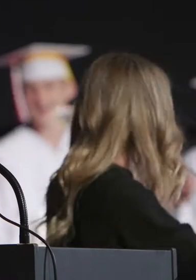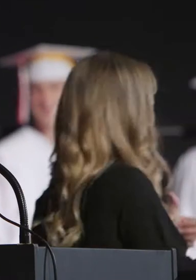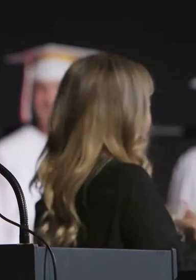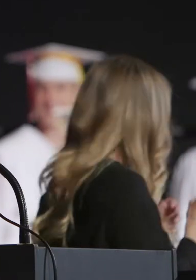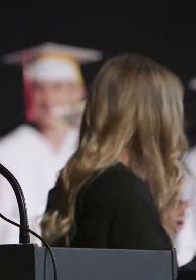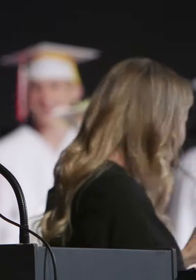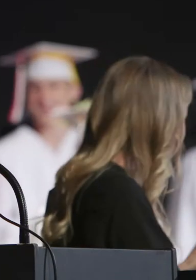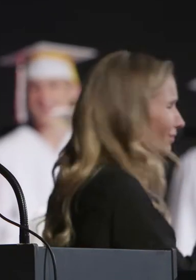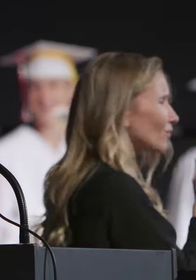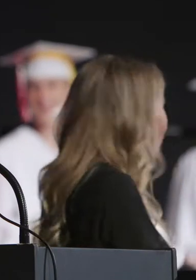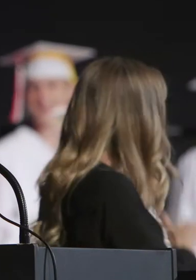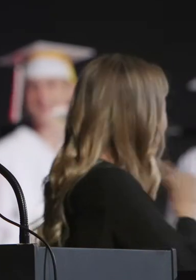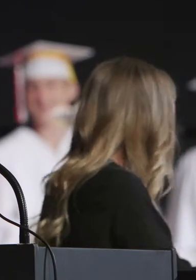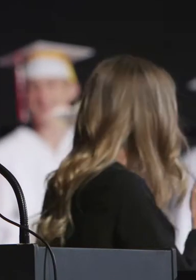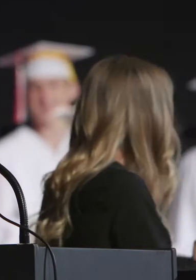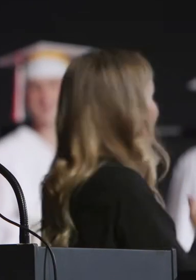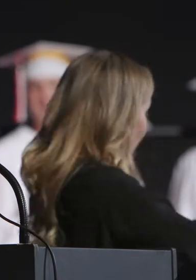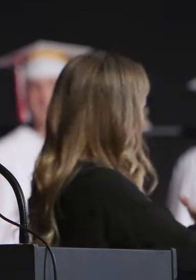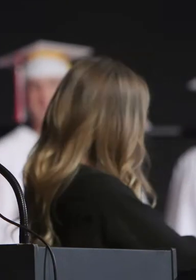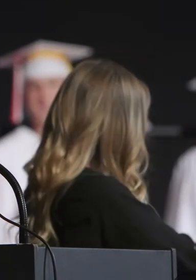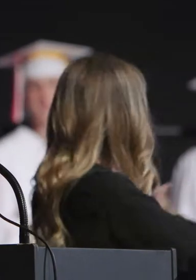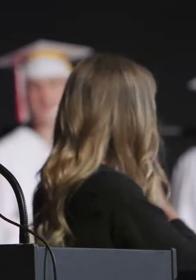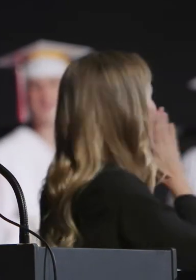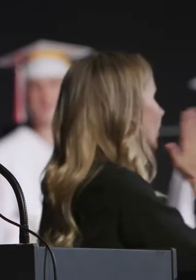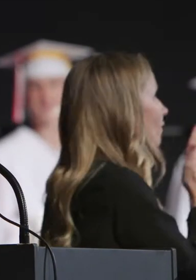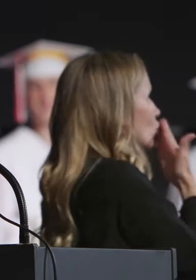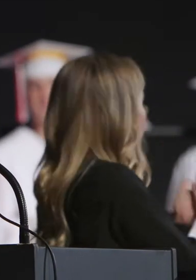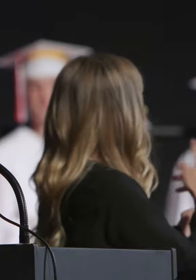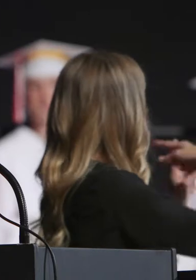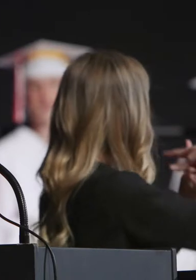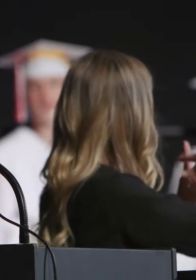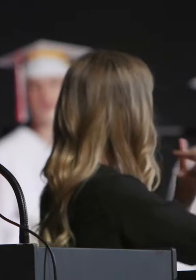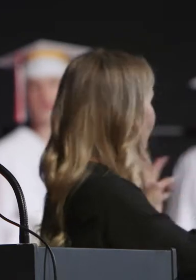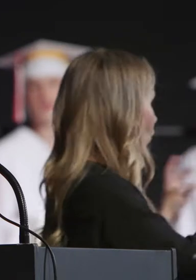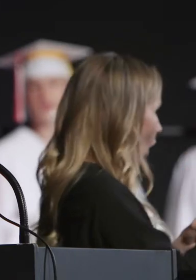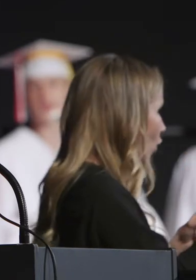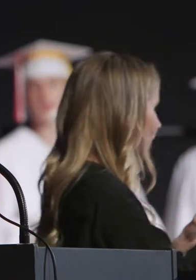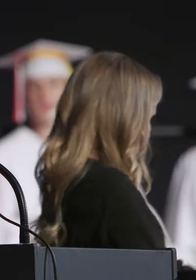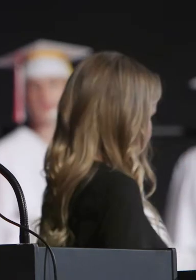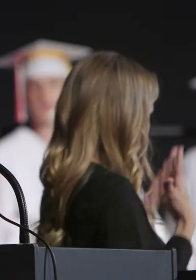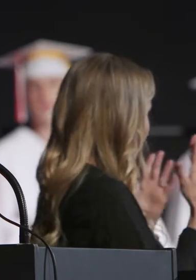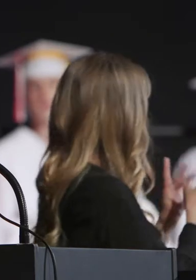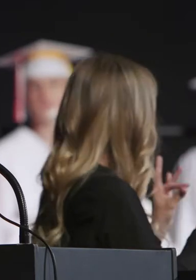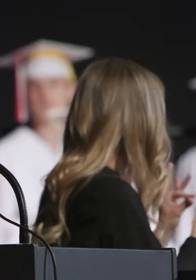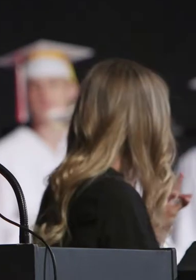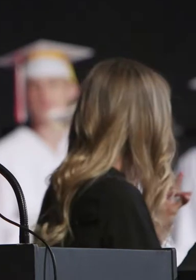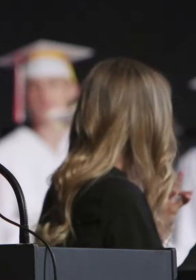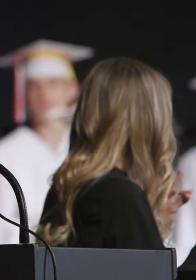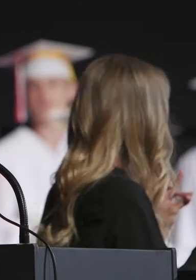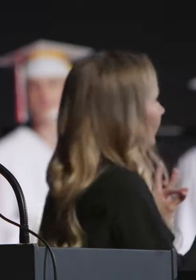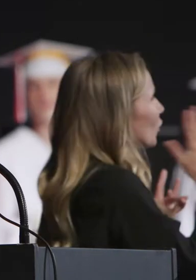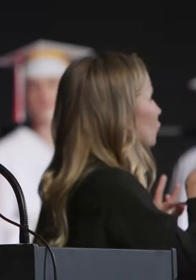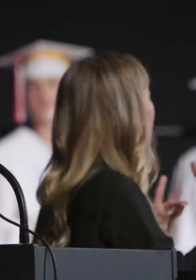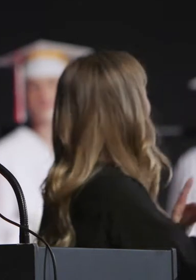Of course not. English would get better. There will be uplifting prose, inspirational rhetoric, calls to a greater good. It was to be in